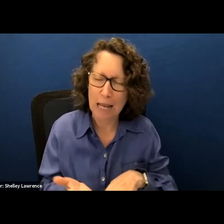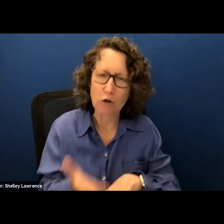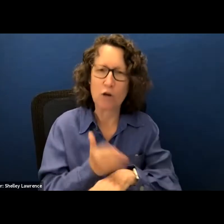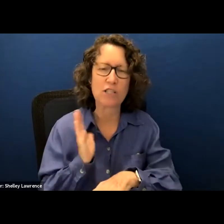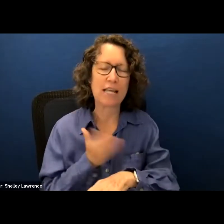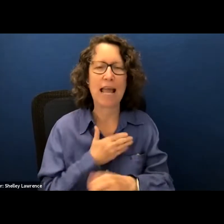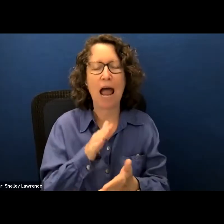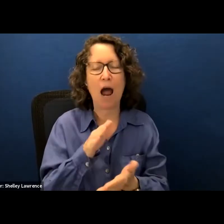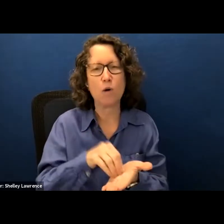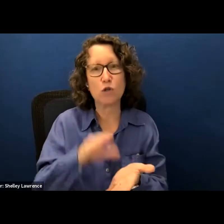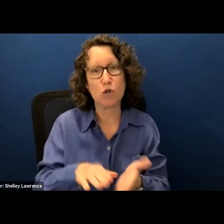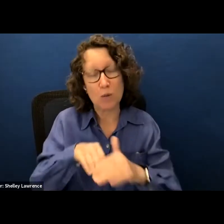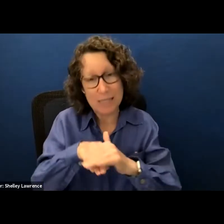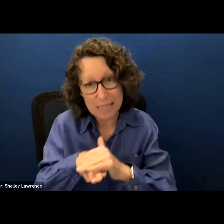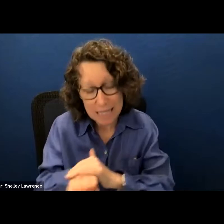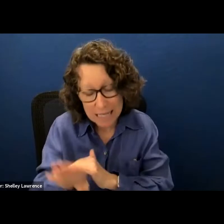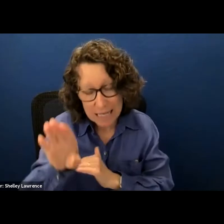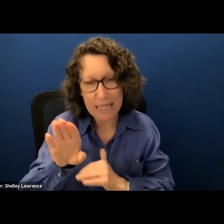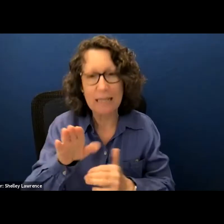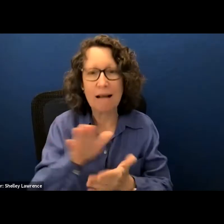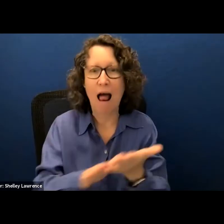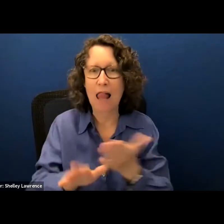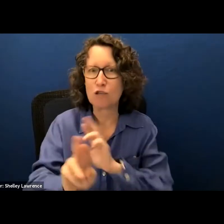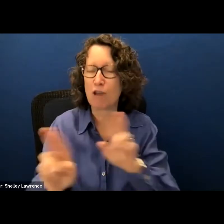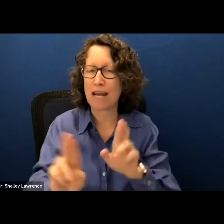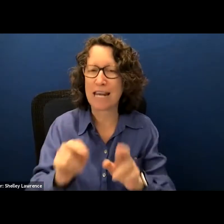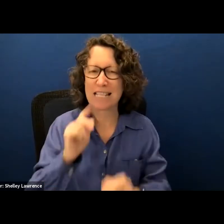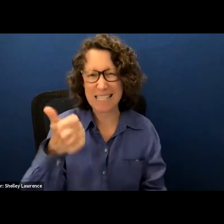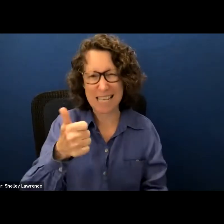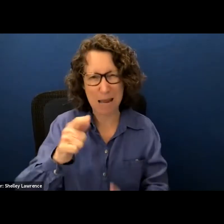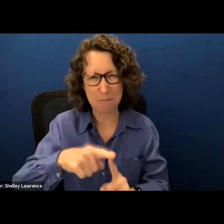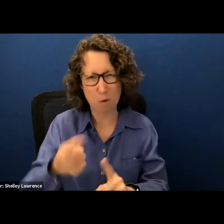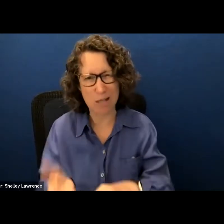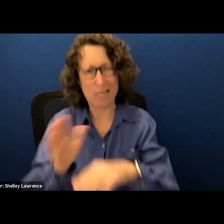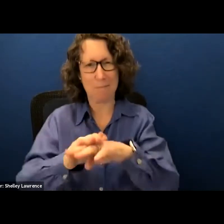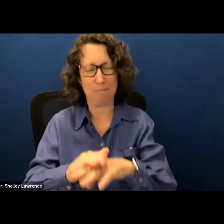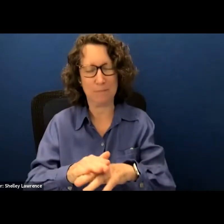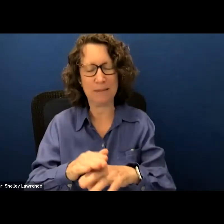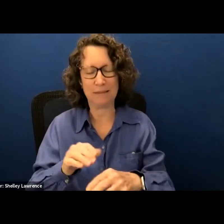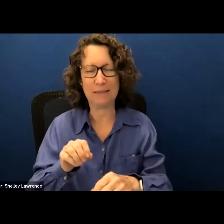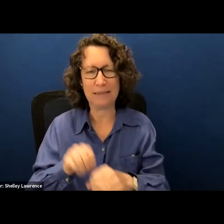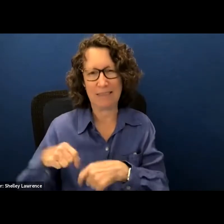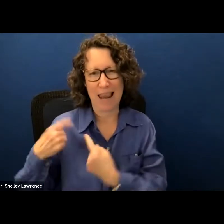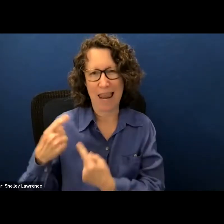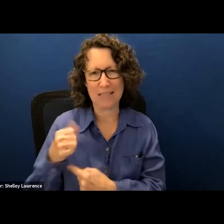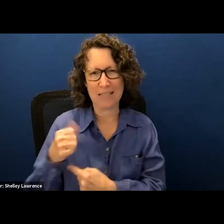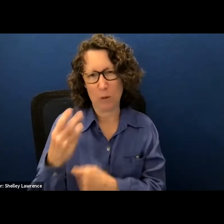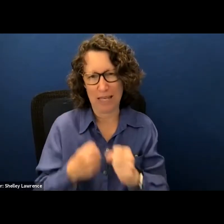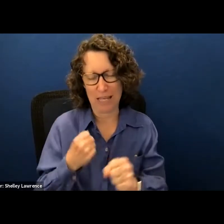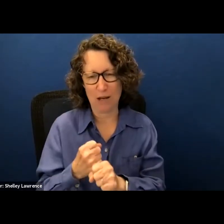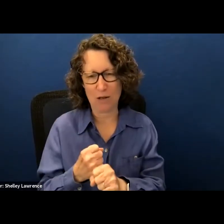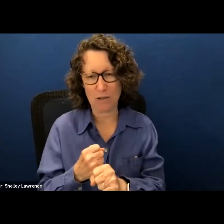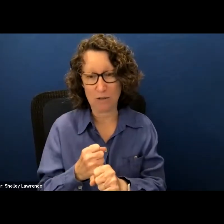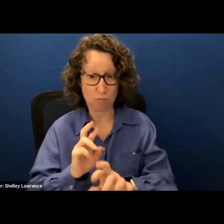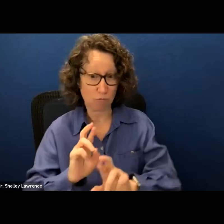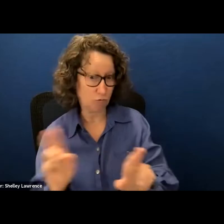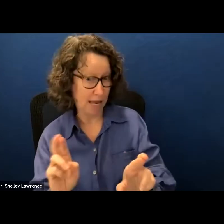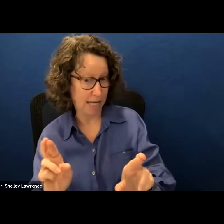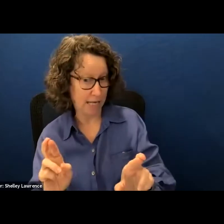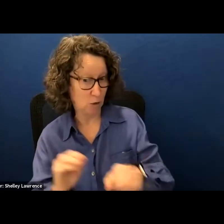readiness over 10 percentage points in 3 years. I believe we have a slide to show their names. I'm not sure if my staff has that ready.